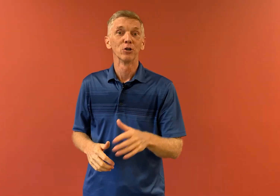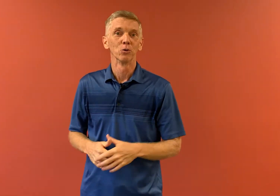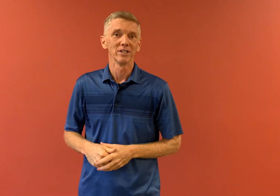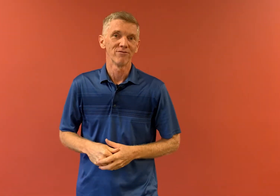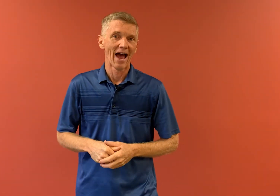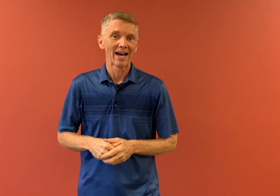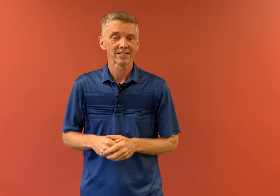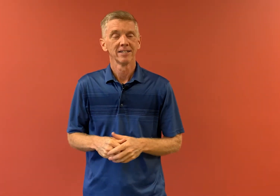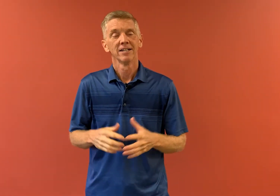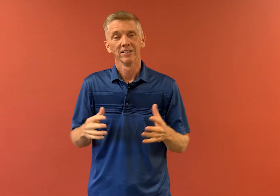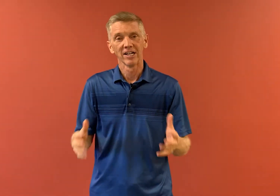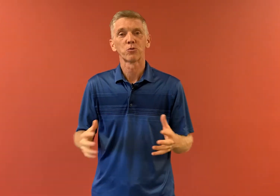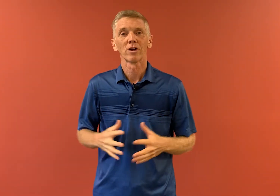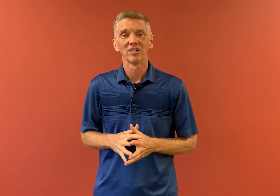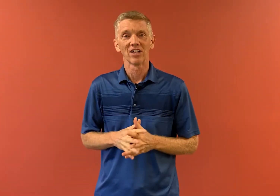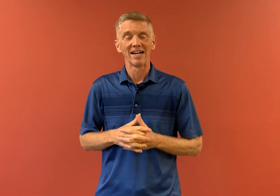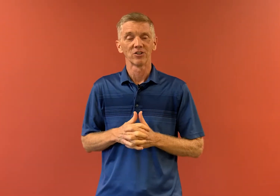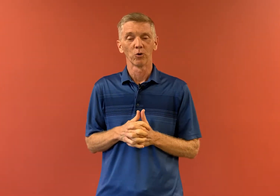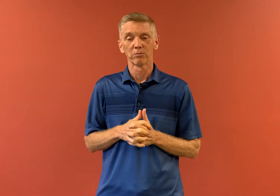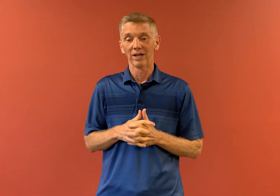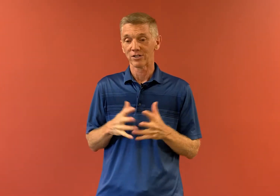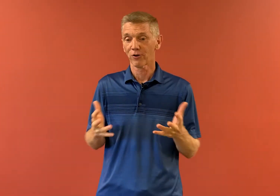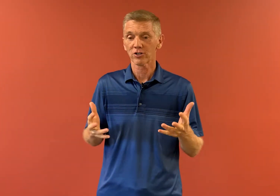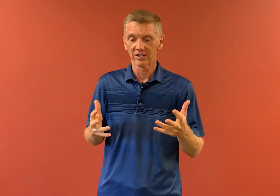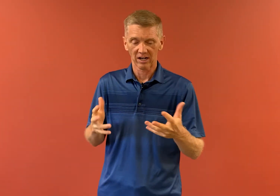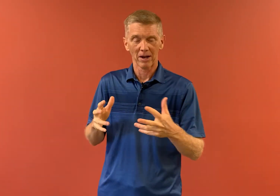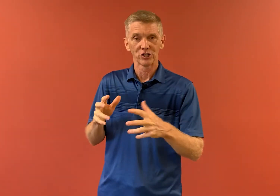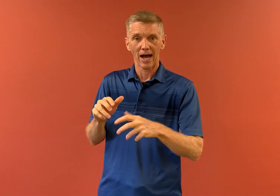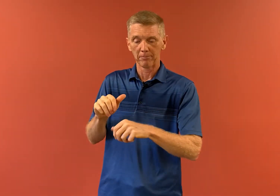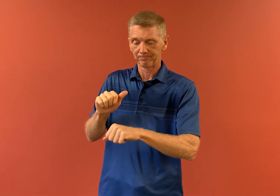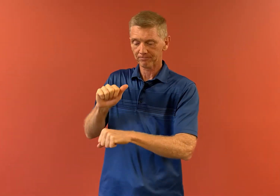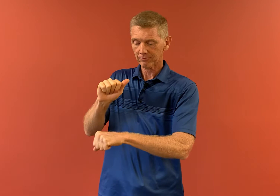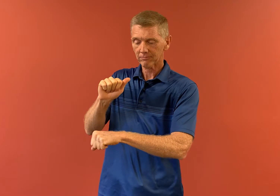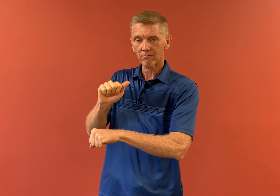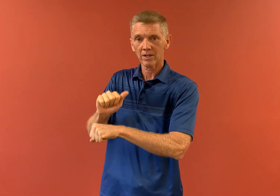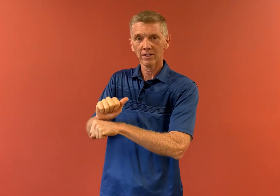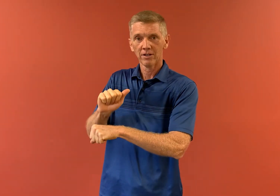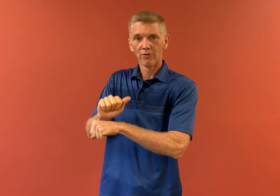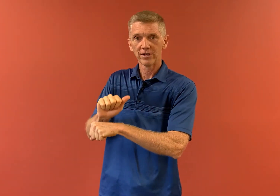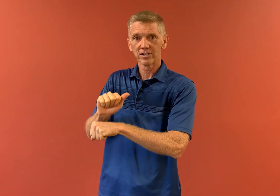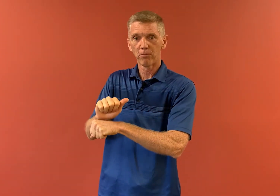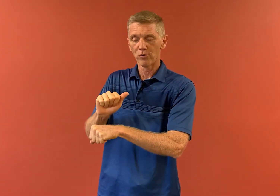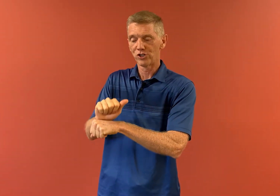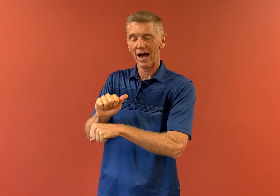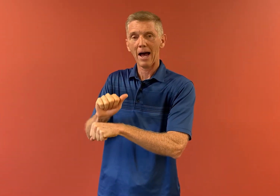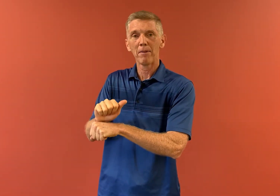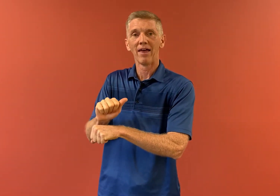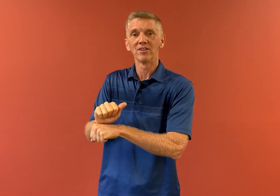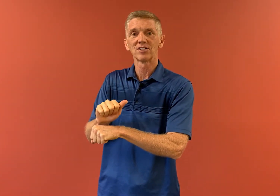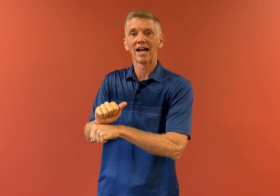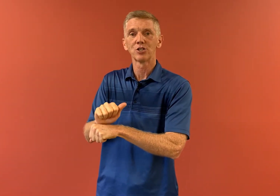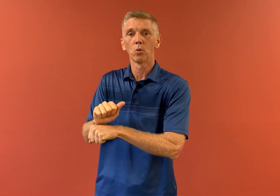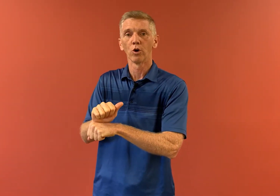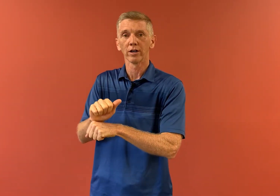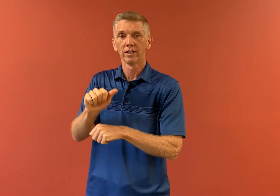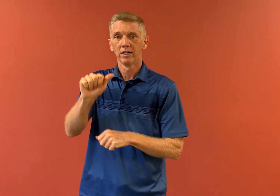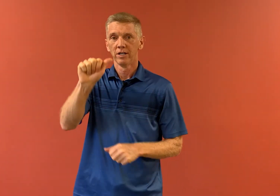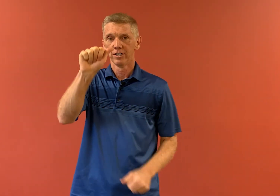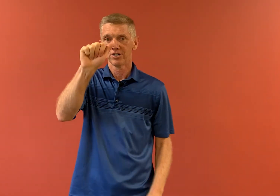really fast. Let's work on signs in the workplace. First, let's talk about job. This is both job and the sign to work. See an